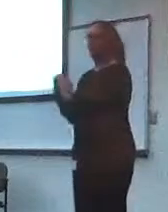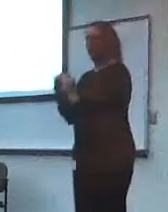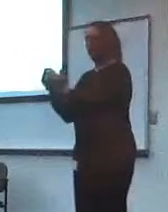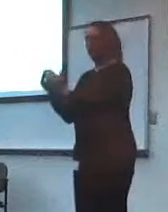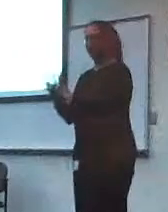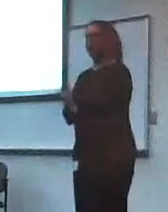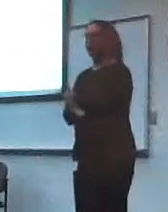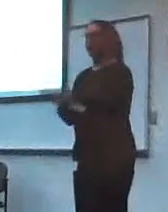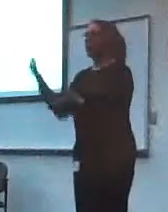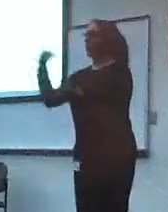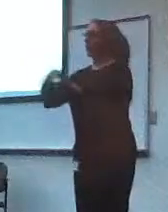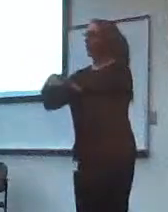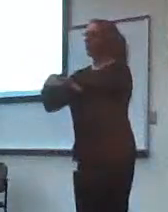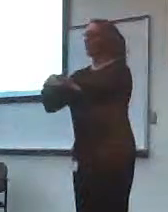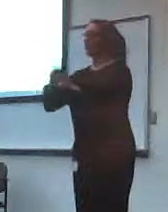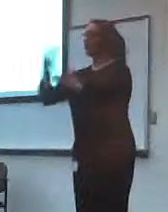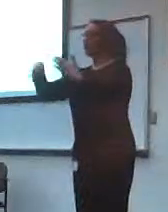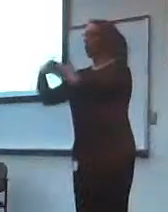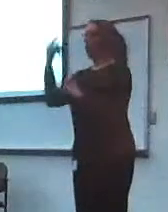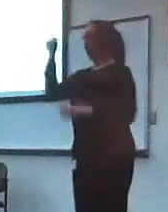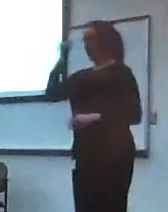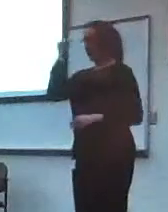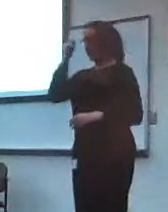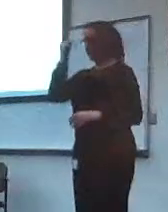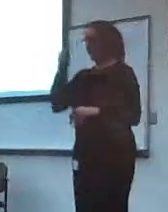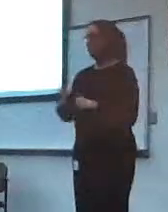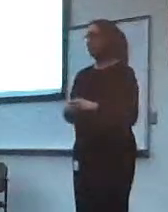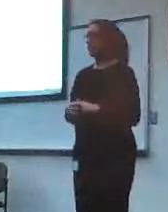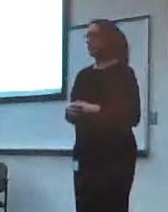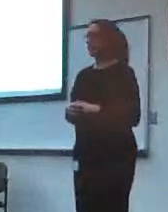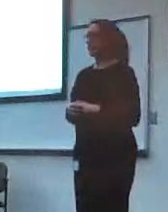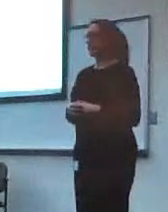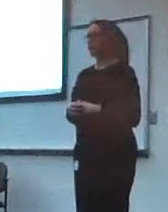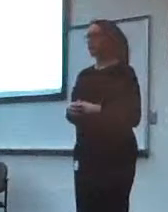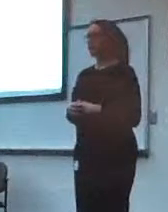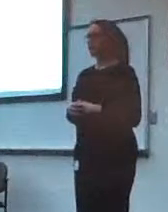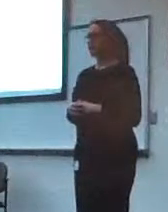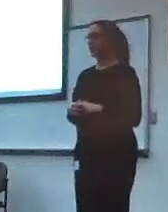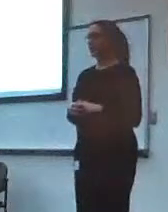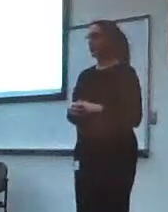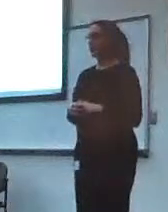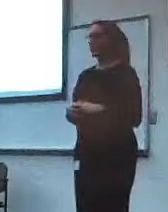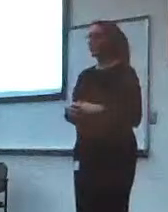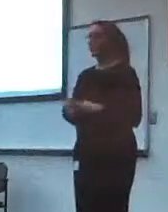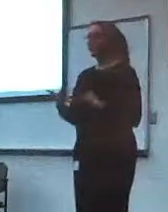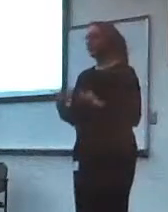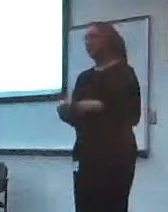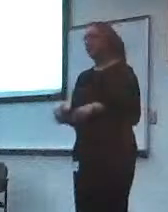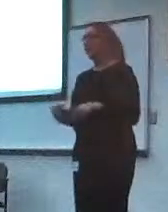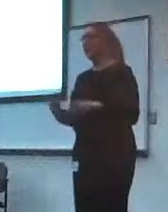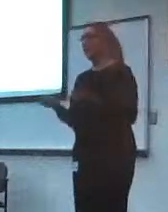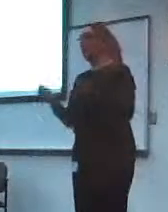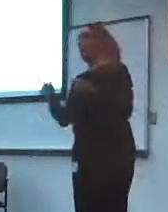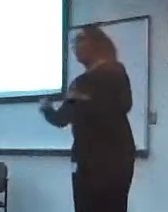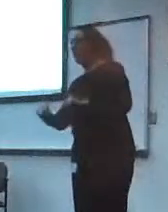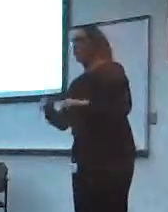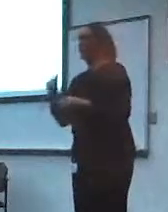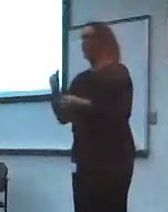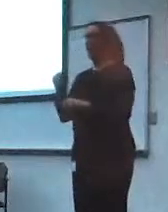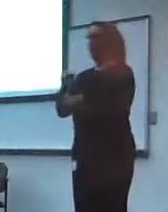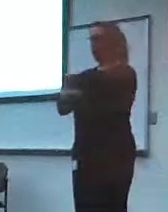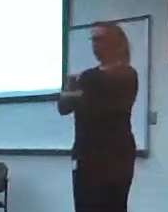And if by being punished, that will help them later on to be able to cohabitate with society,